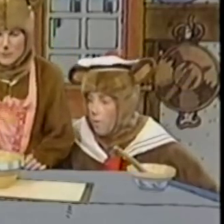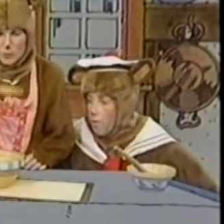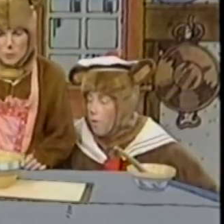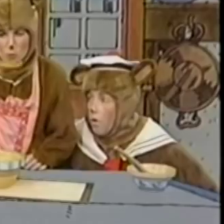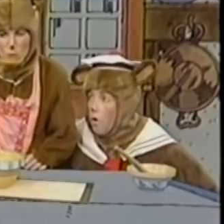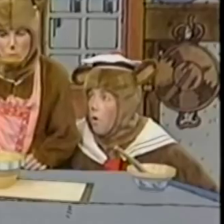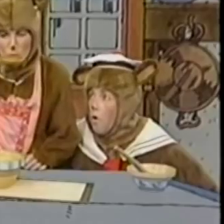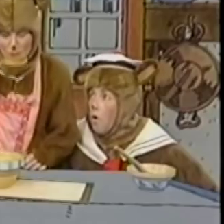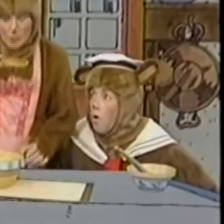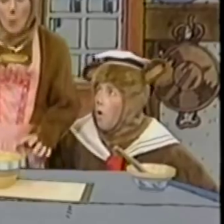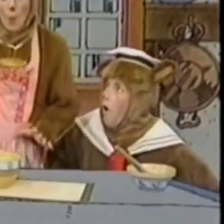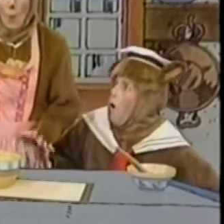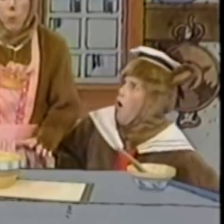Mama bear said,